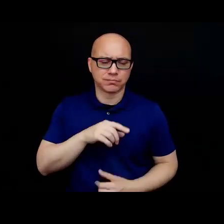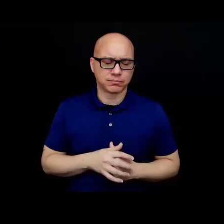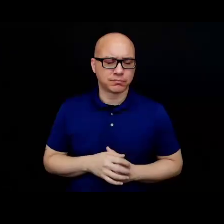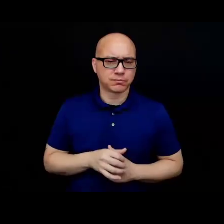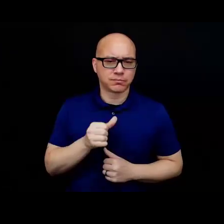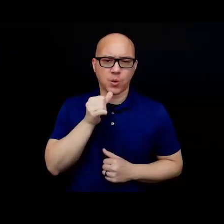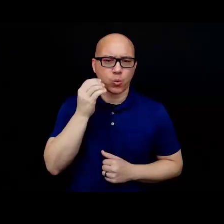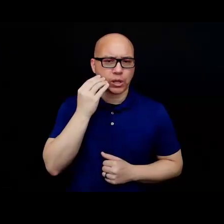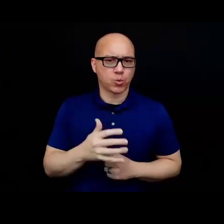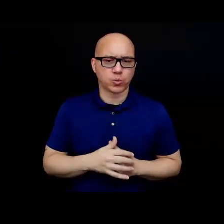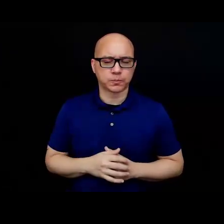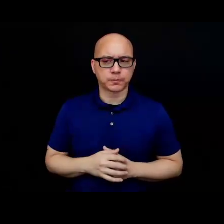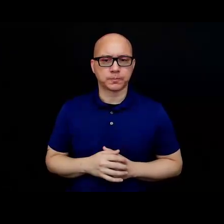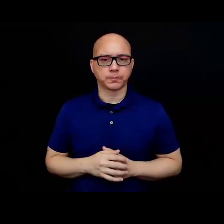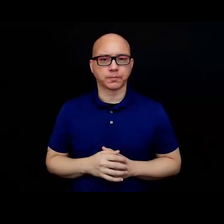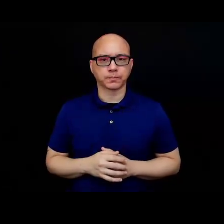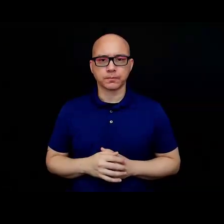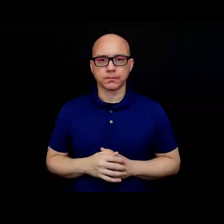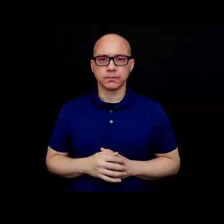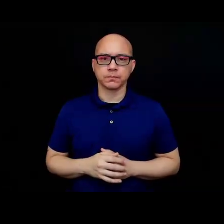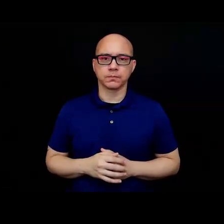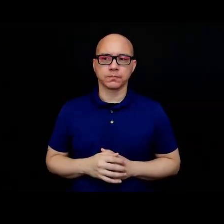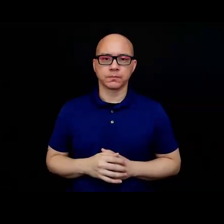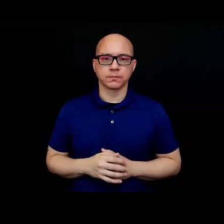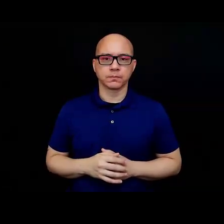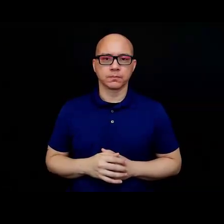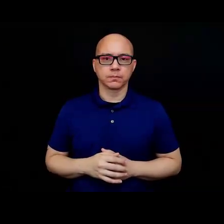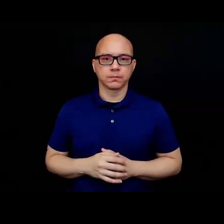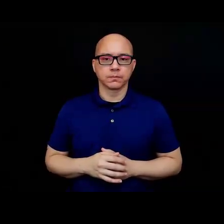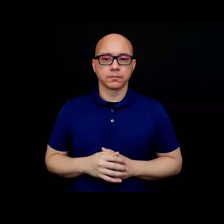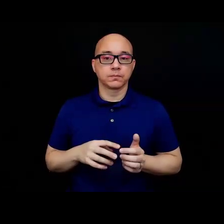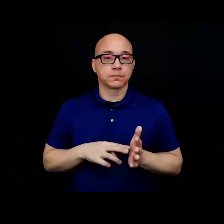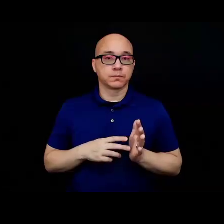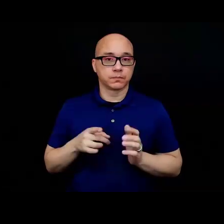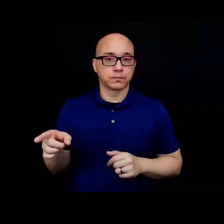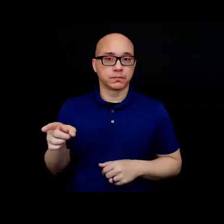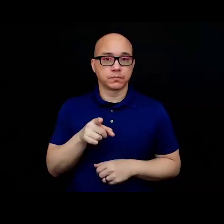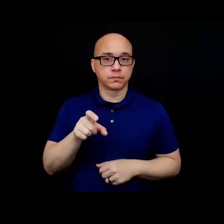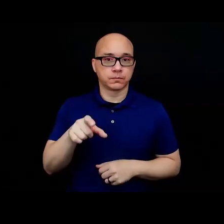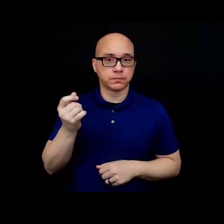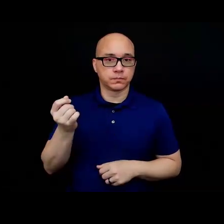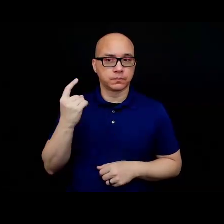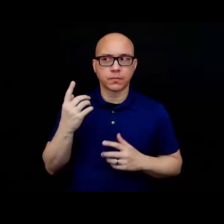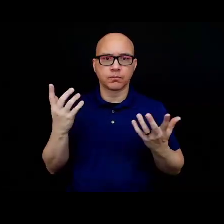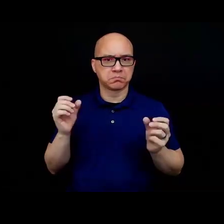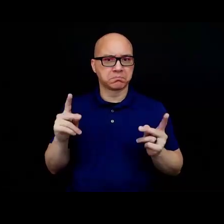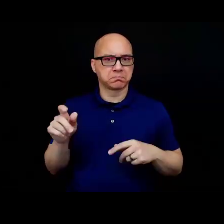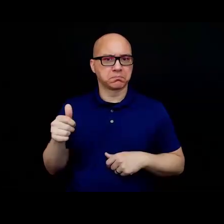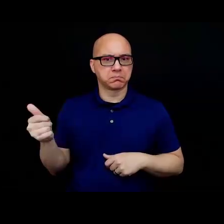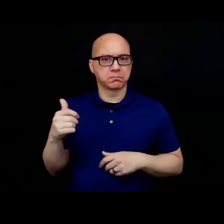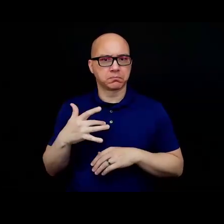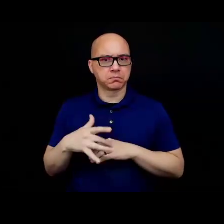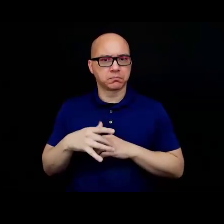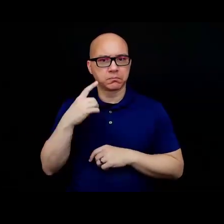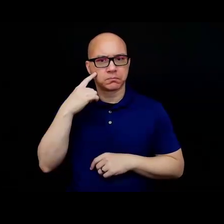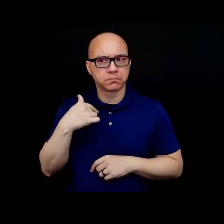size of loan. So you have to understand, okay, well, what else is available for me based on the